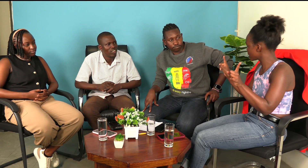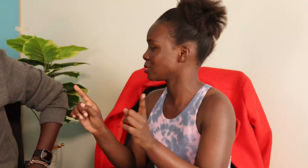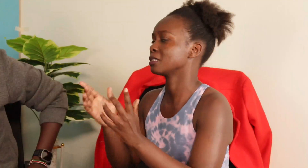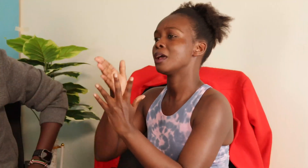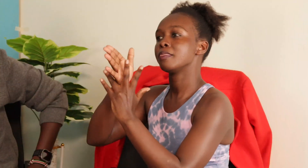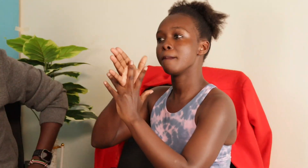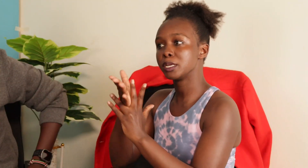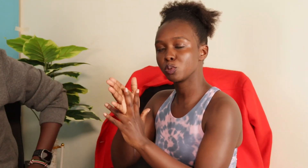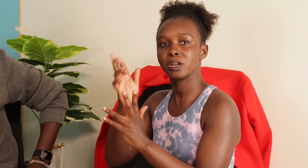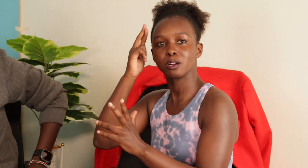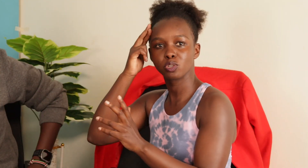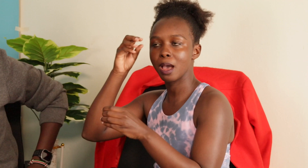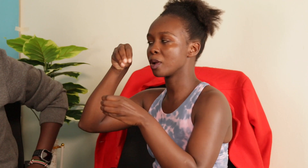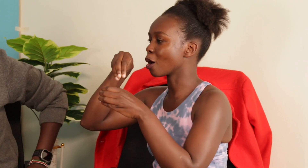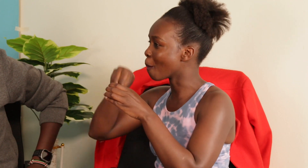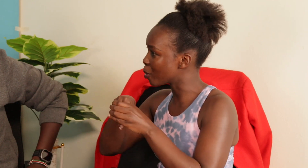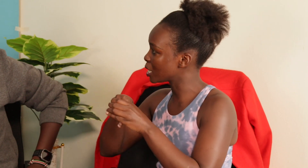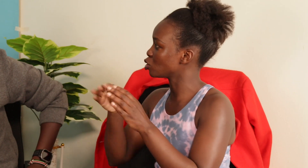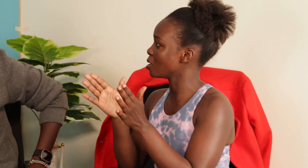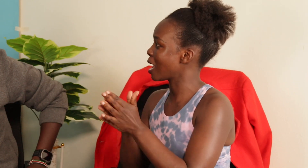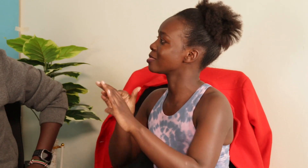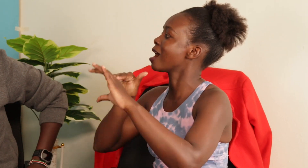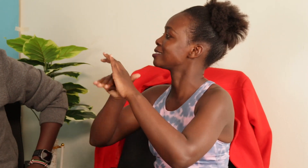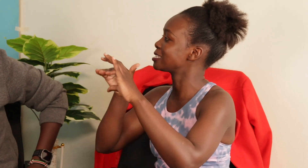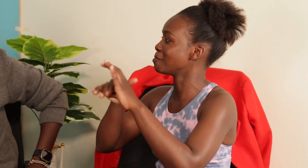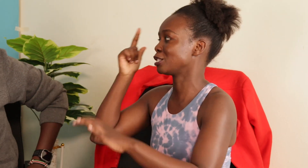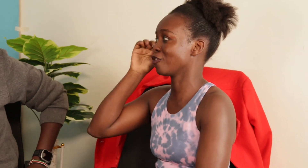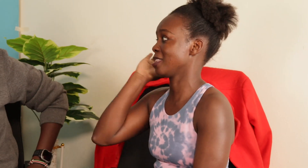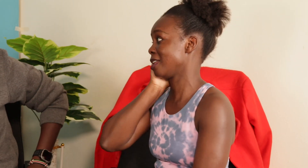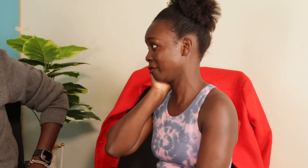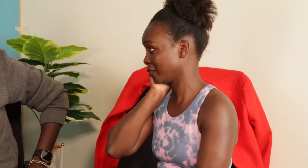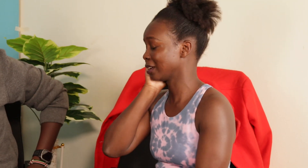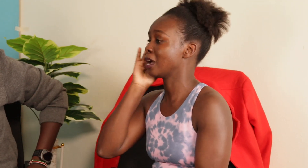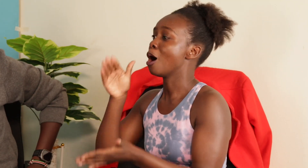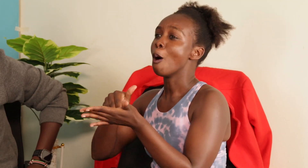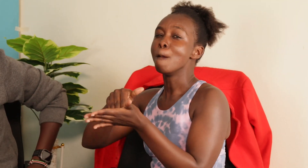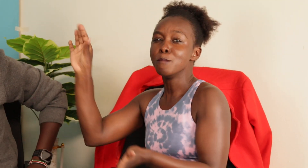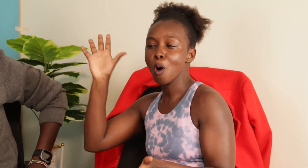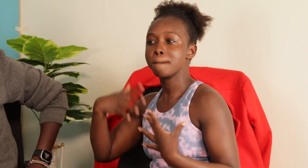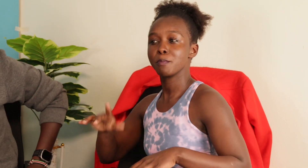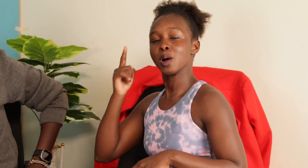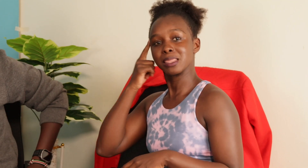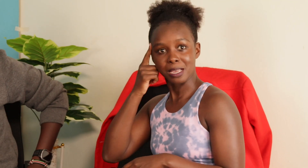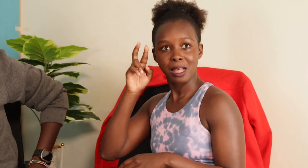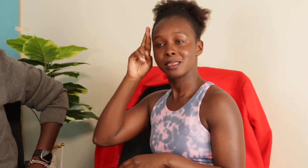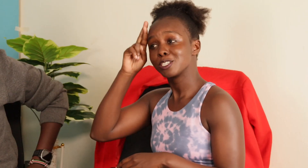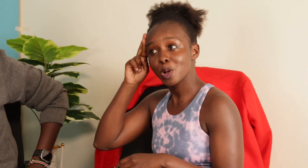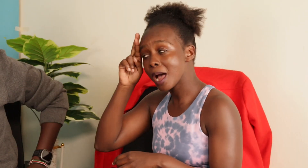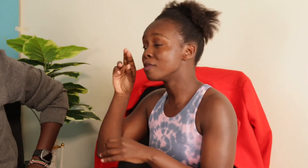some as the community, we are also left in between. We do not know what we want as the deaf. So what